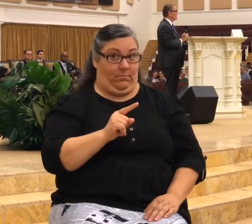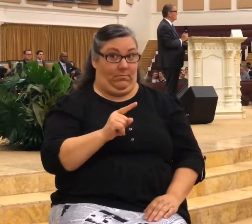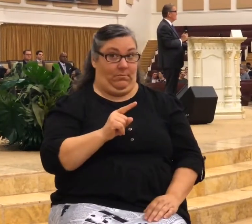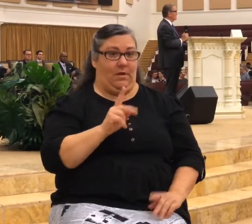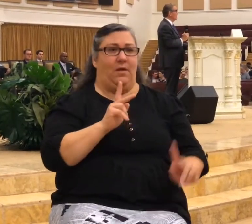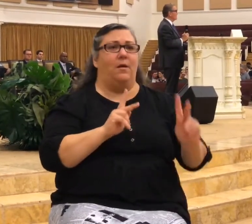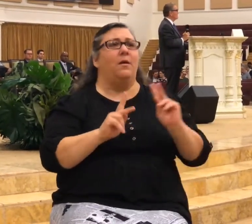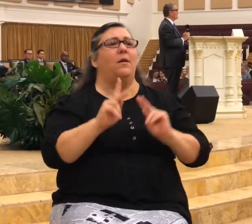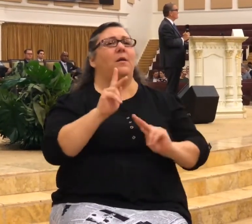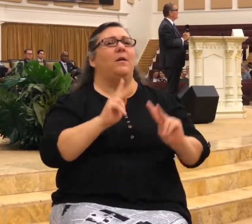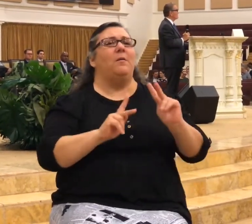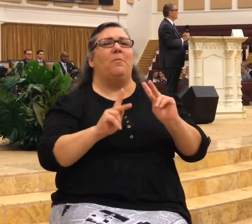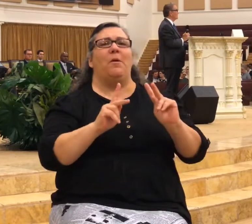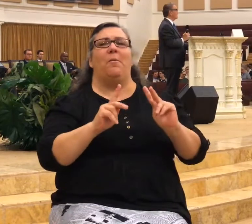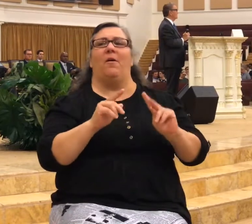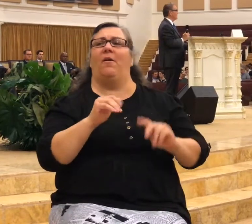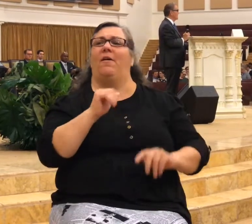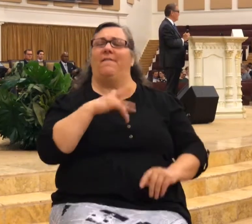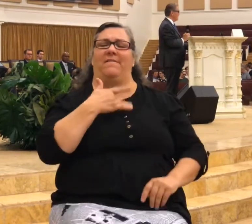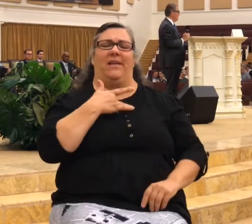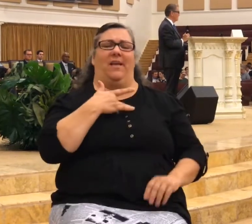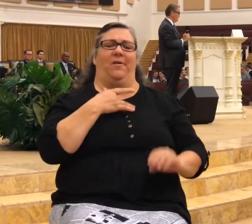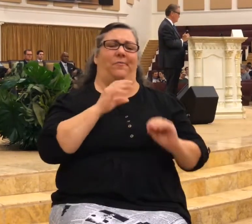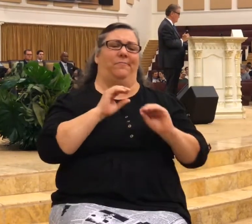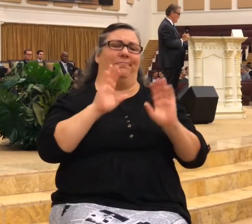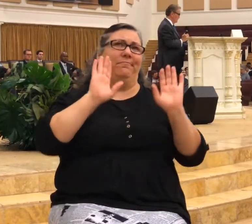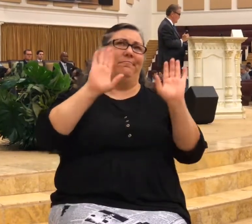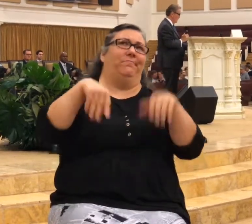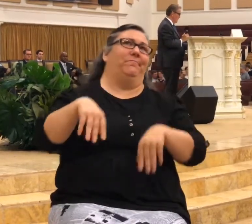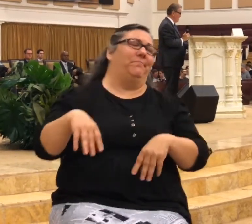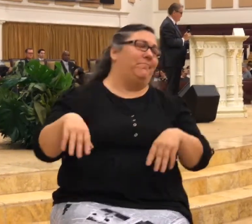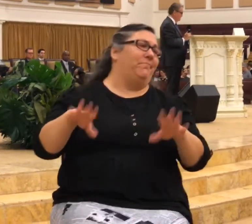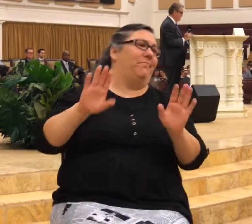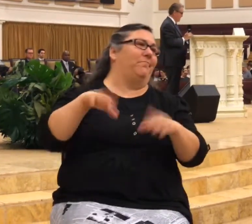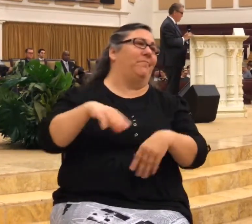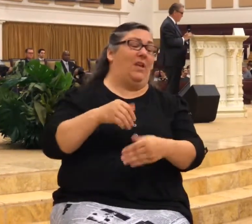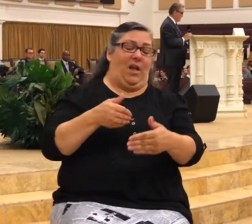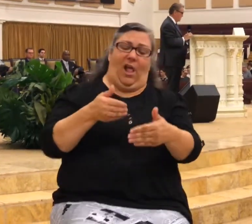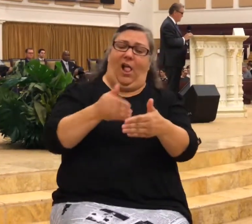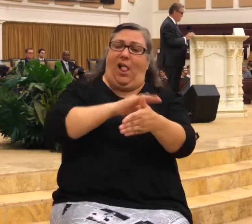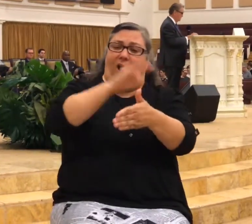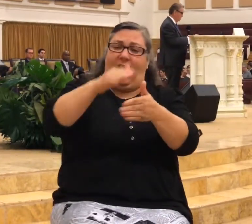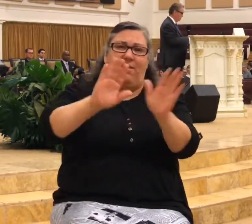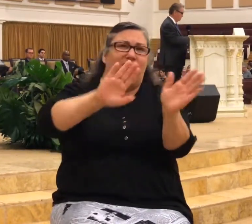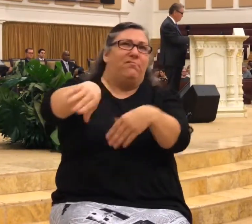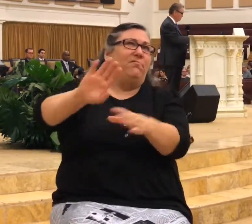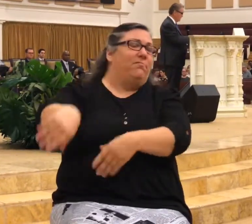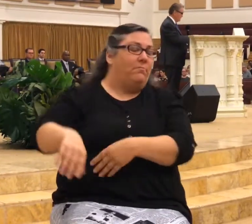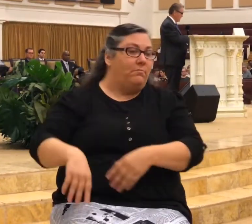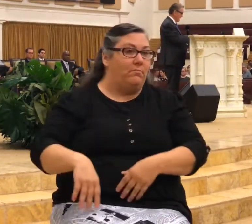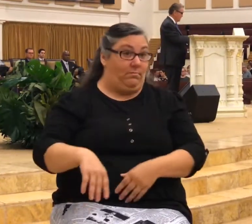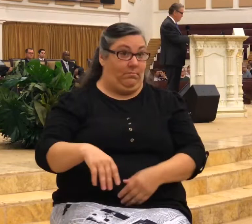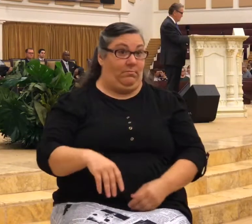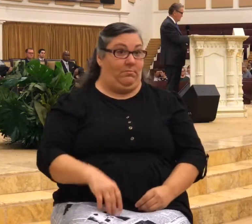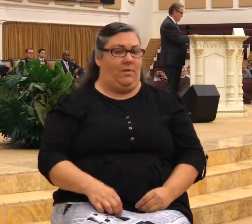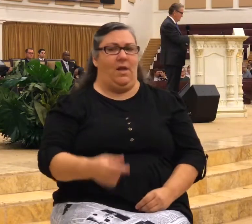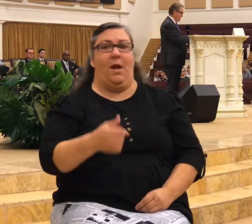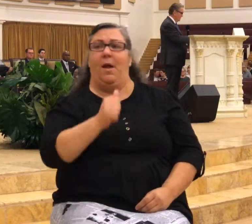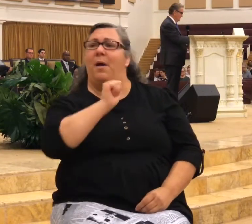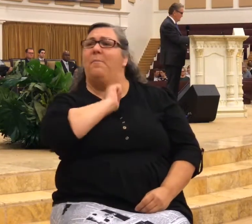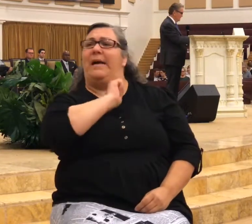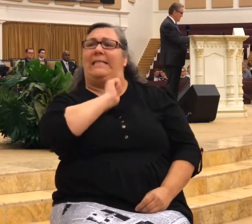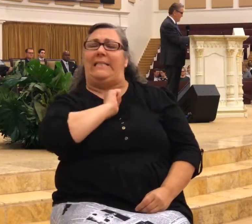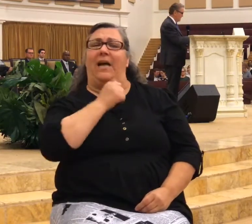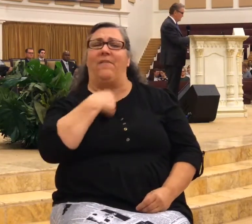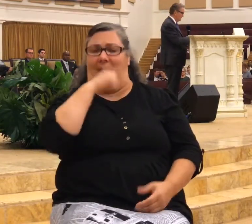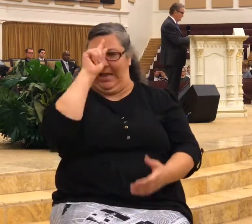concern and living with little attention about the imminence of our Lord's coming. I personally